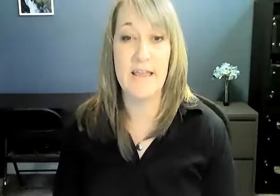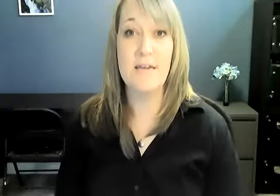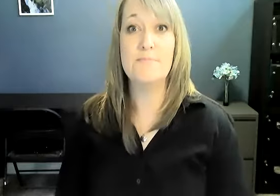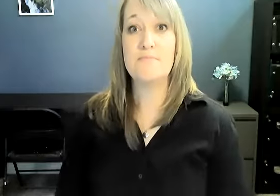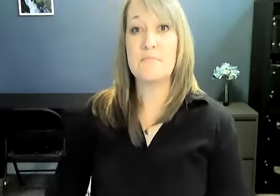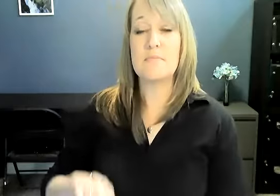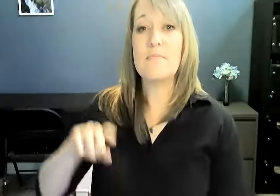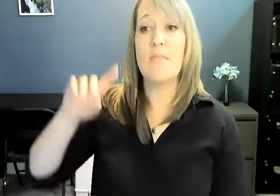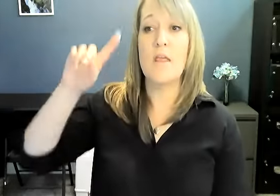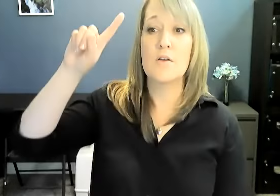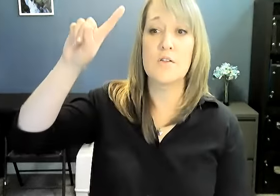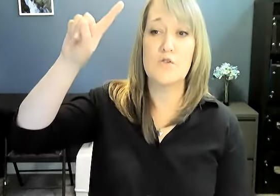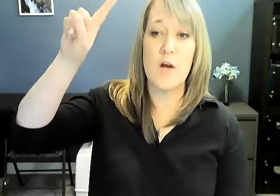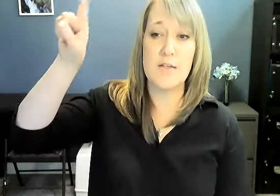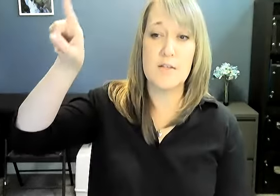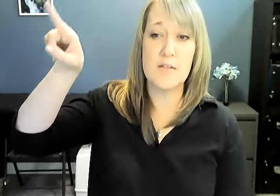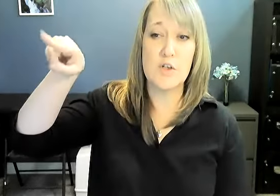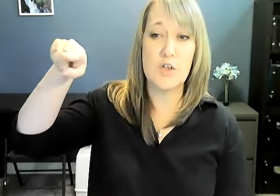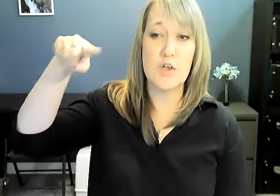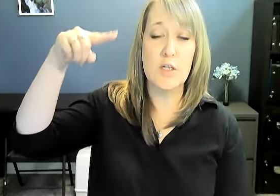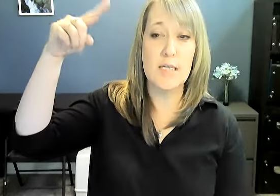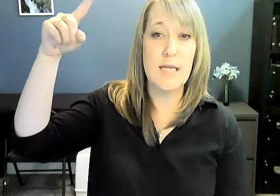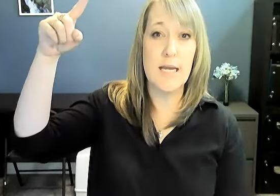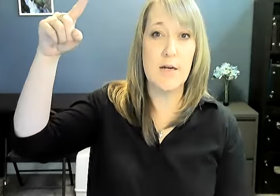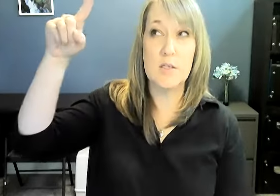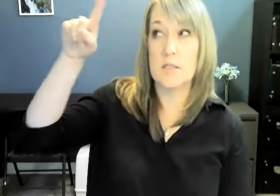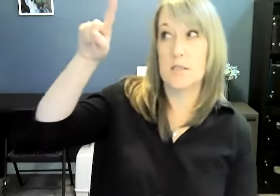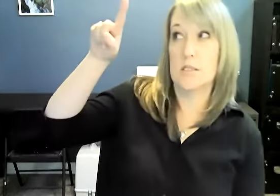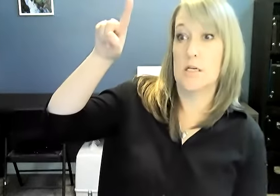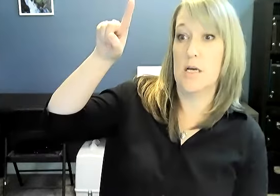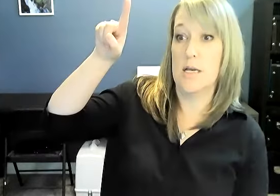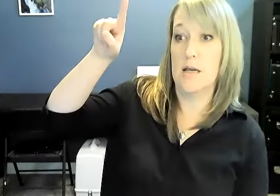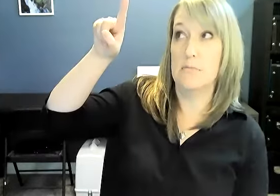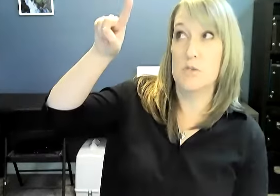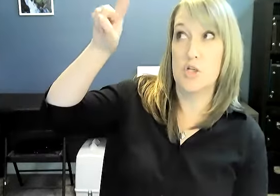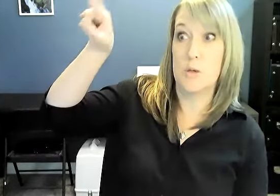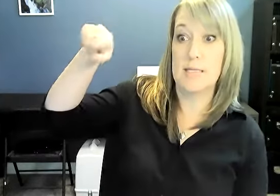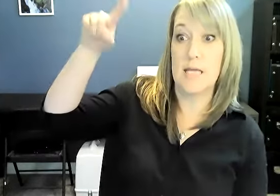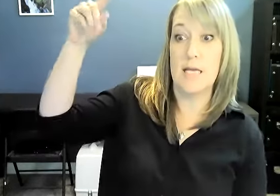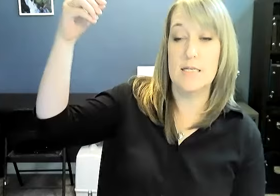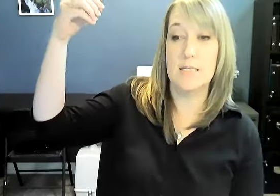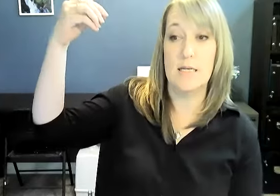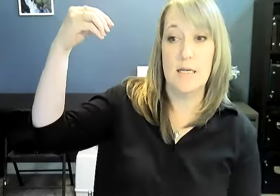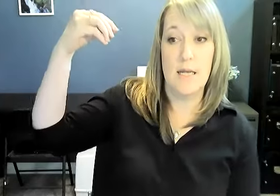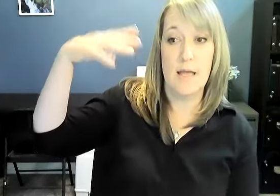Sunny. So you draw a circle in the air to kind of show where the sun is and